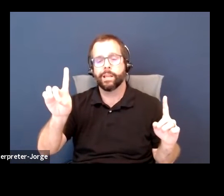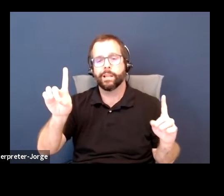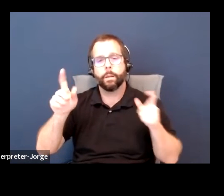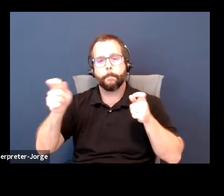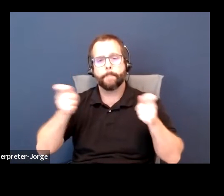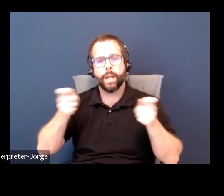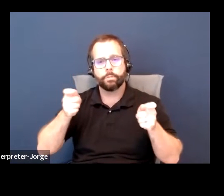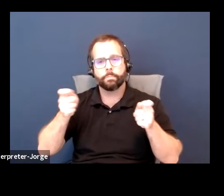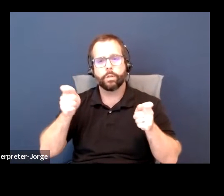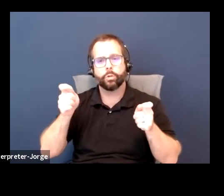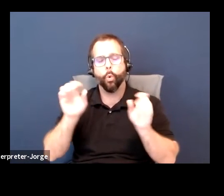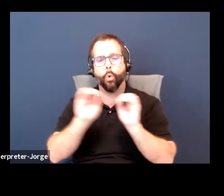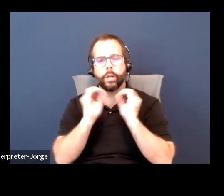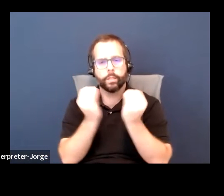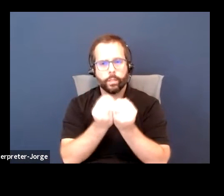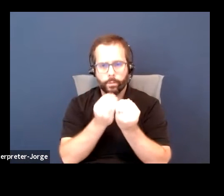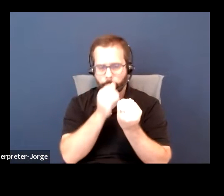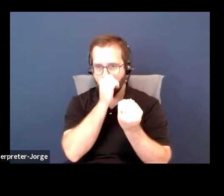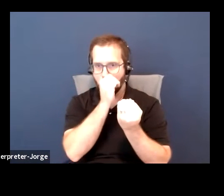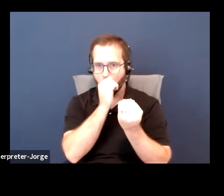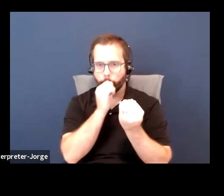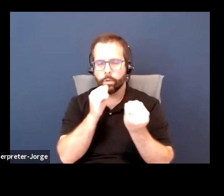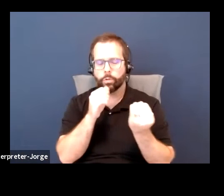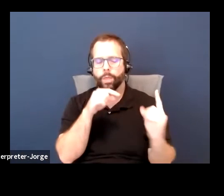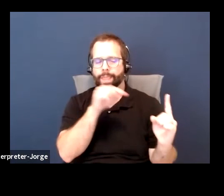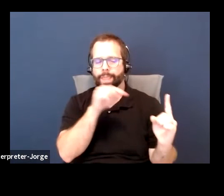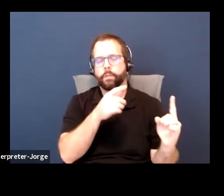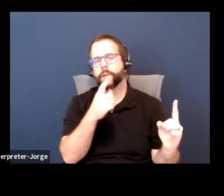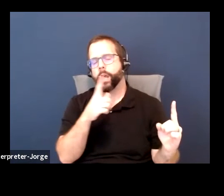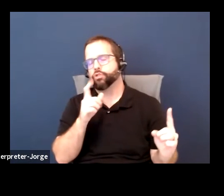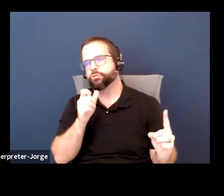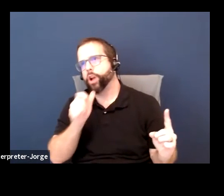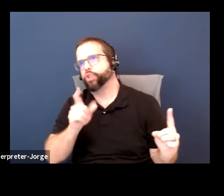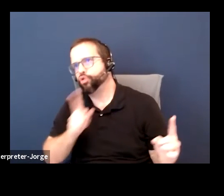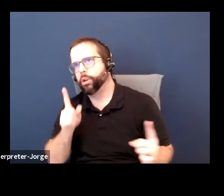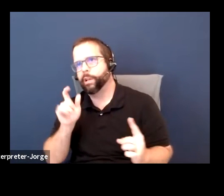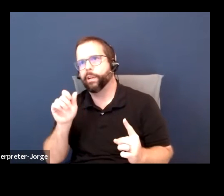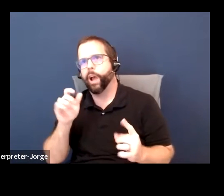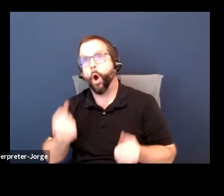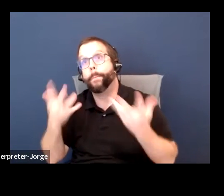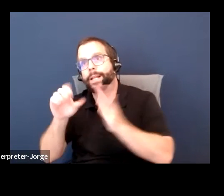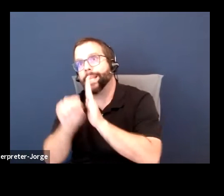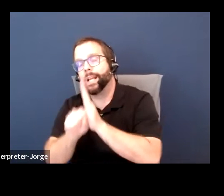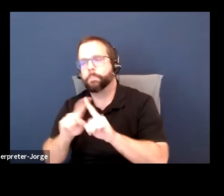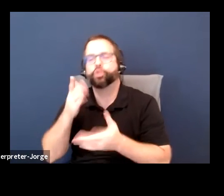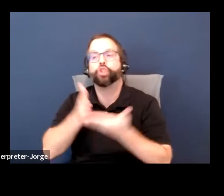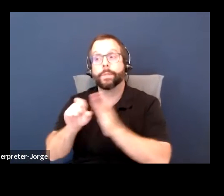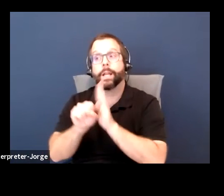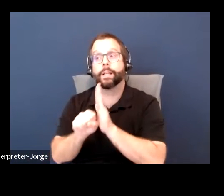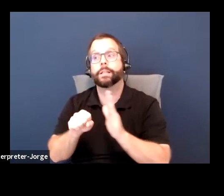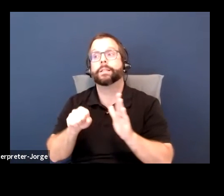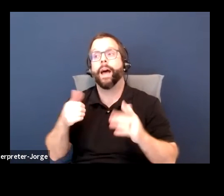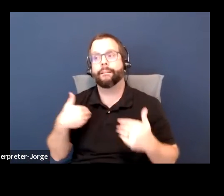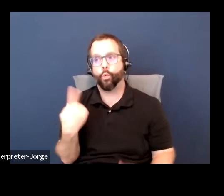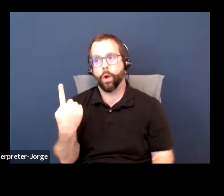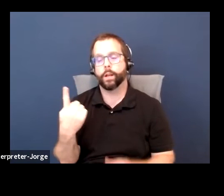not exactly sure how many states at this point. They're in several states providing services to people with disabilities and people who are